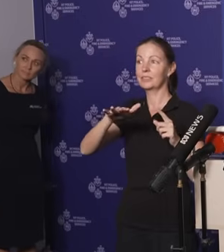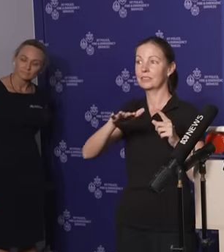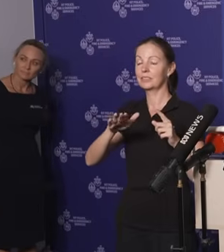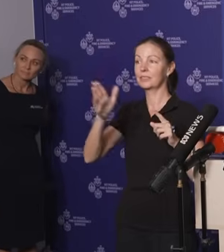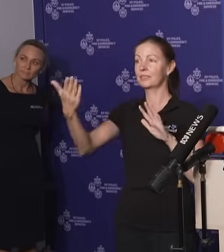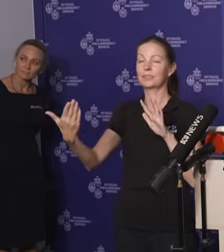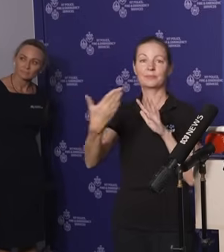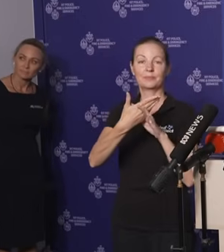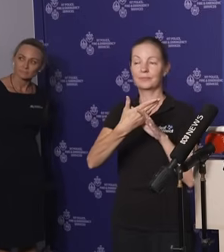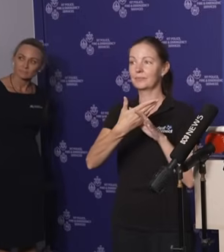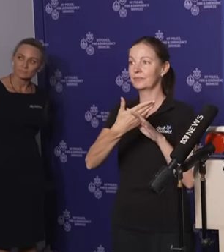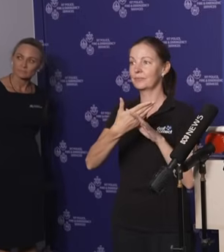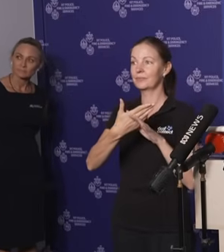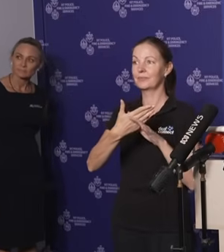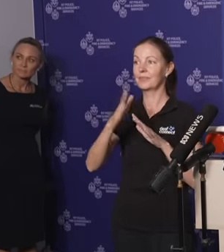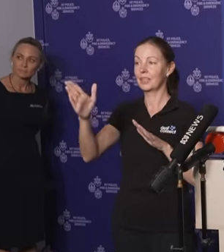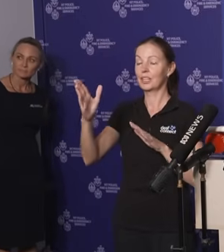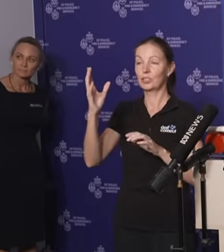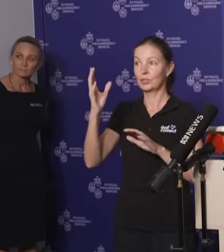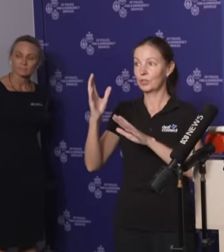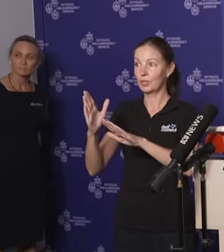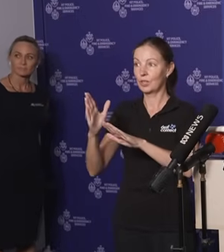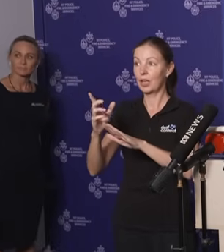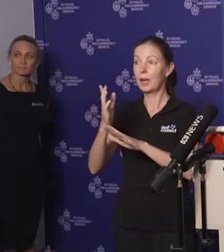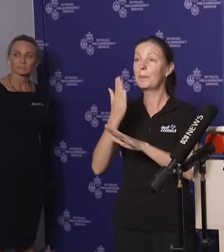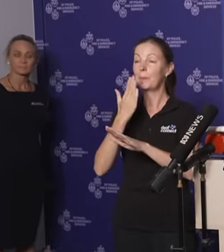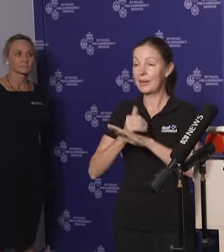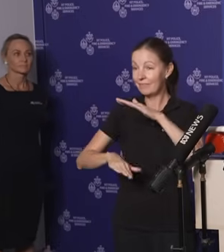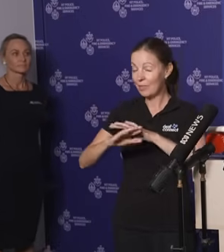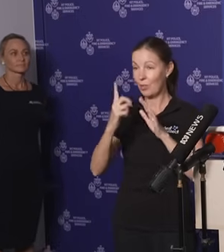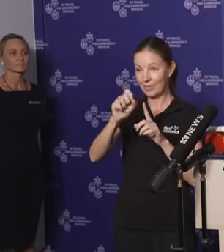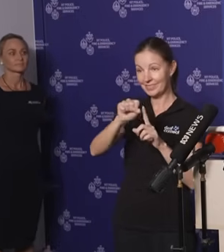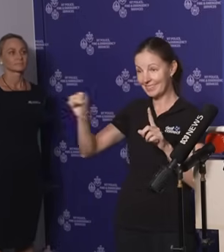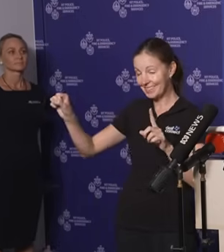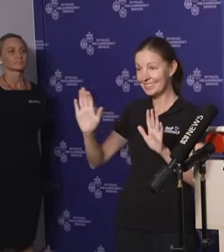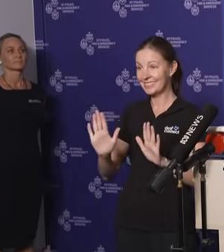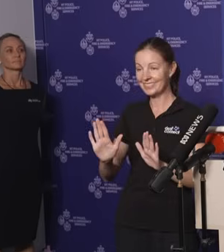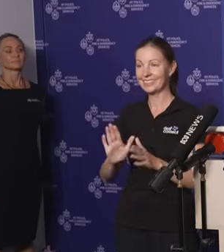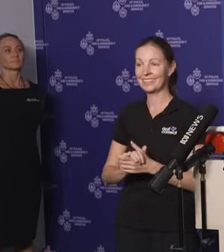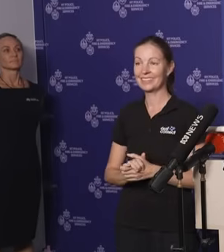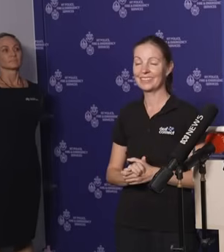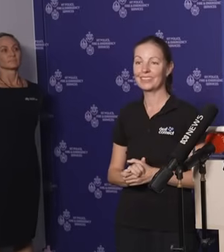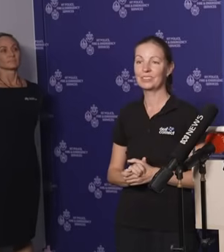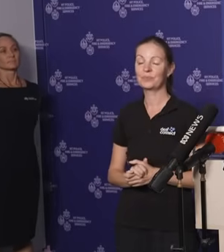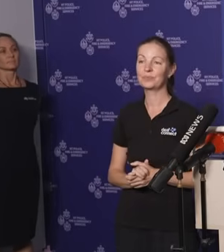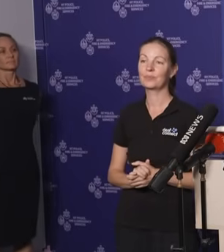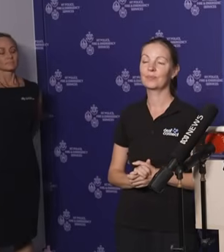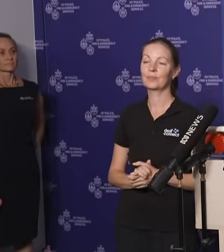resident from Darwin. Could I just ask that you say it in one complete sentence? Yeah. Yeah. All right.